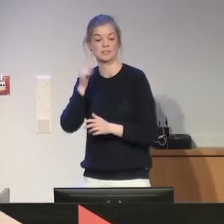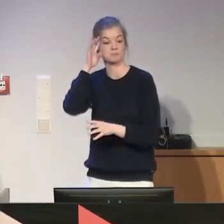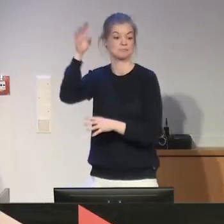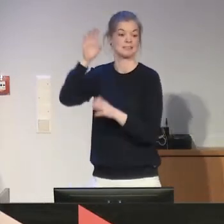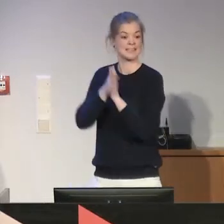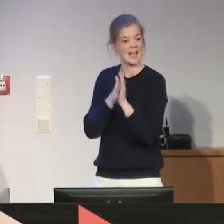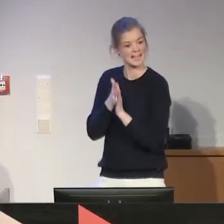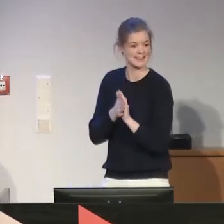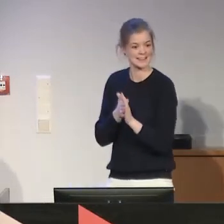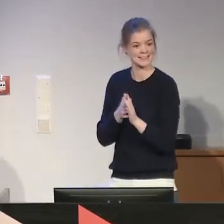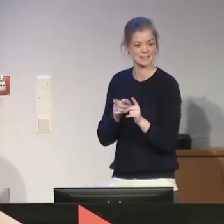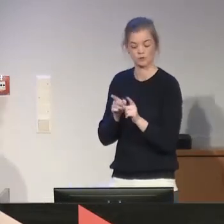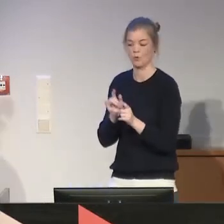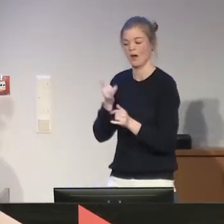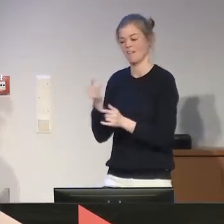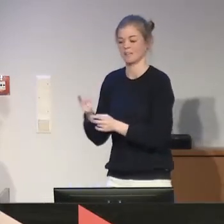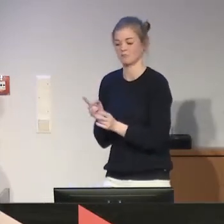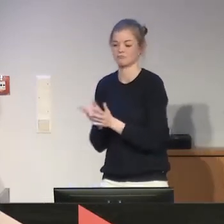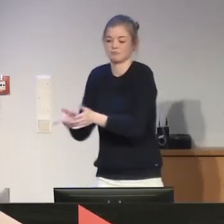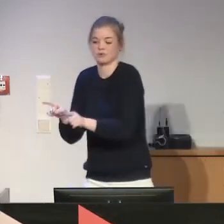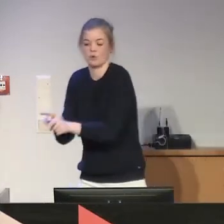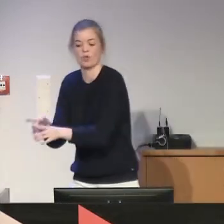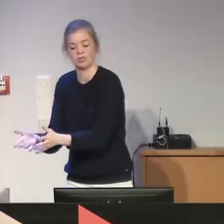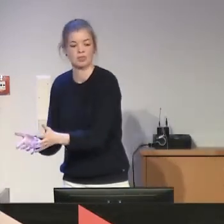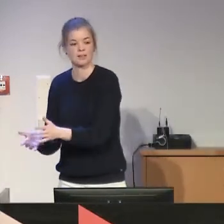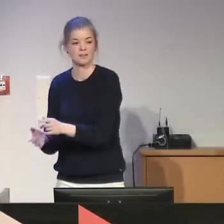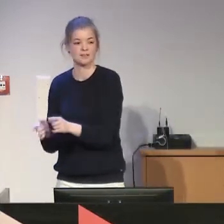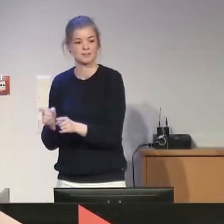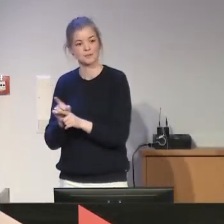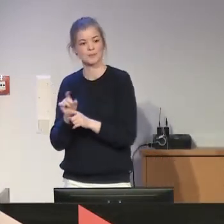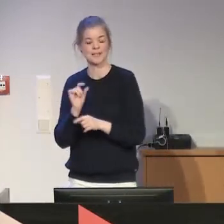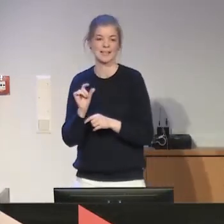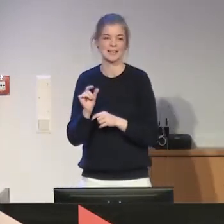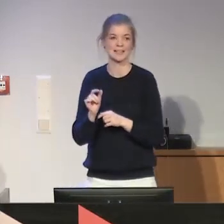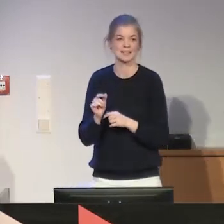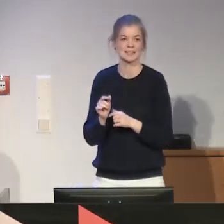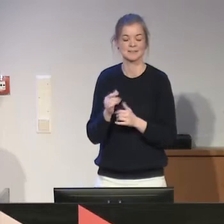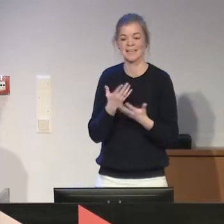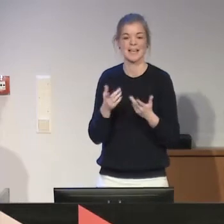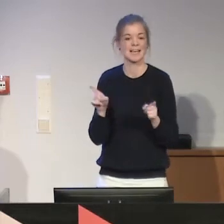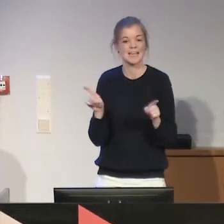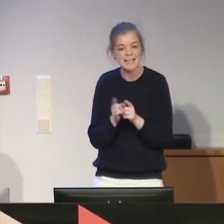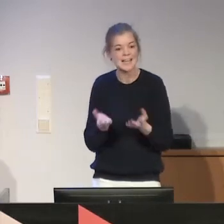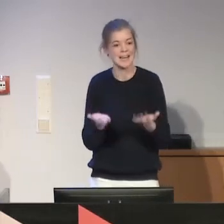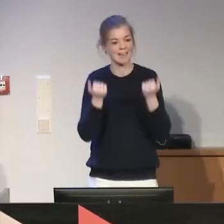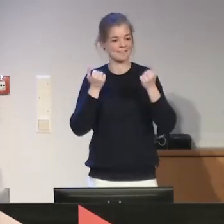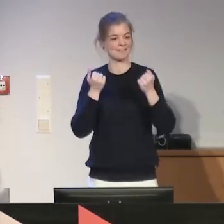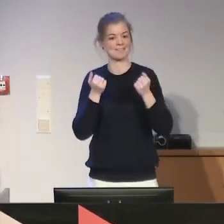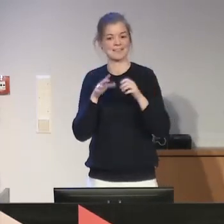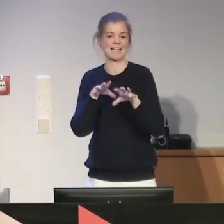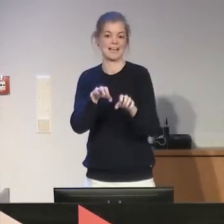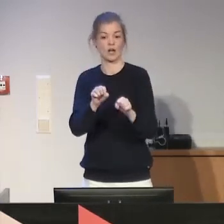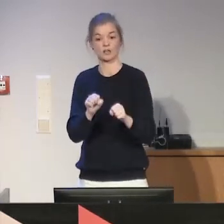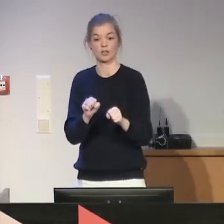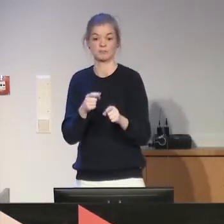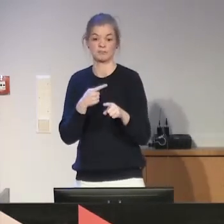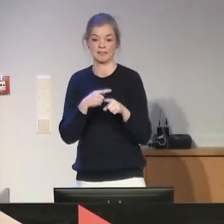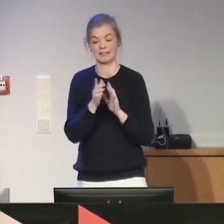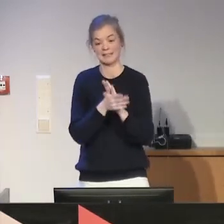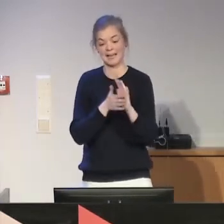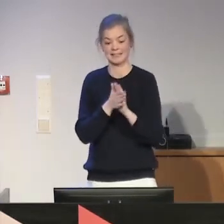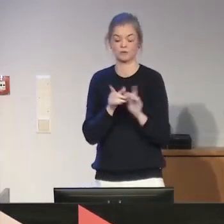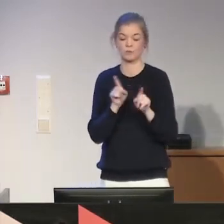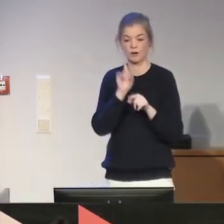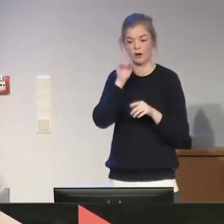a little bit. Maybe I just have to create one sign and let's see if it goes. I don't know. It's a bit. I don't think it's